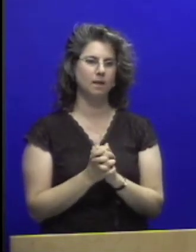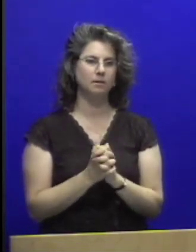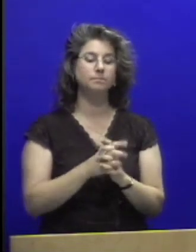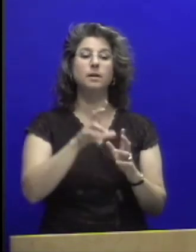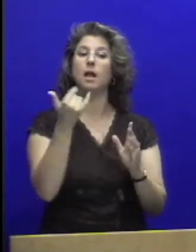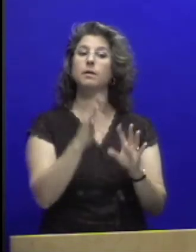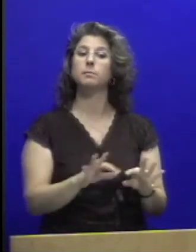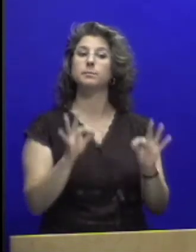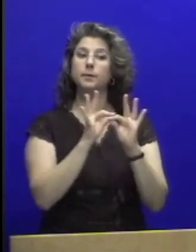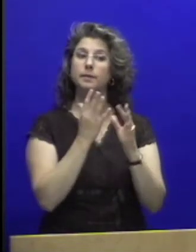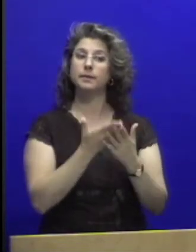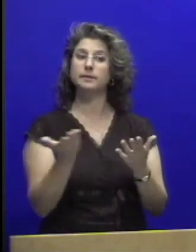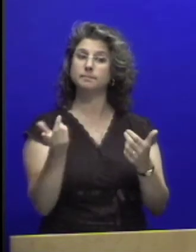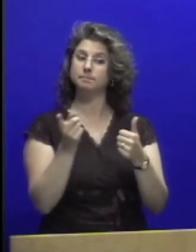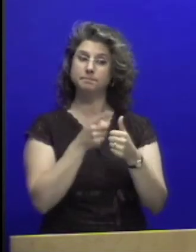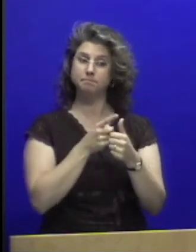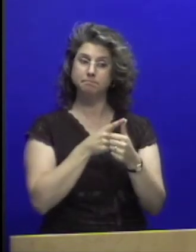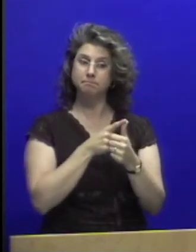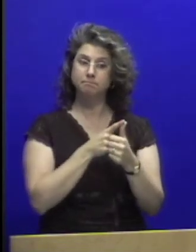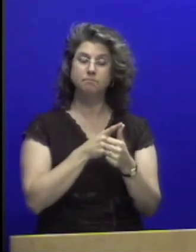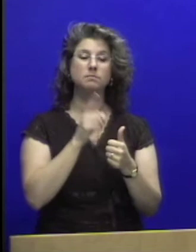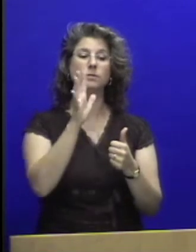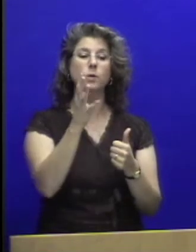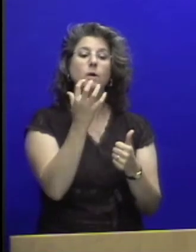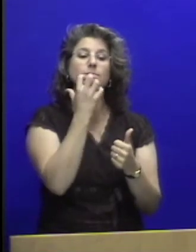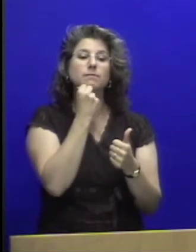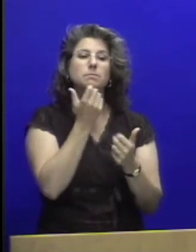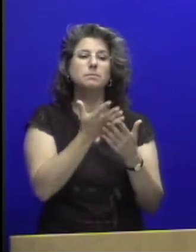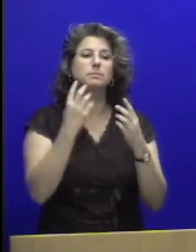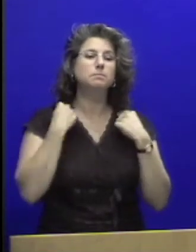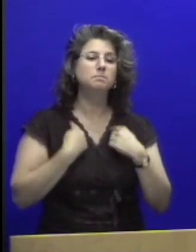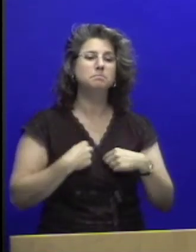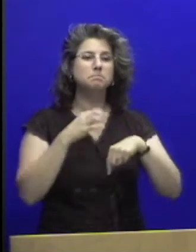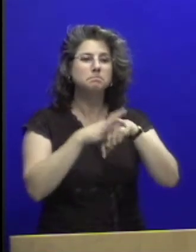Other important things are leave valuables at home,